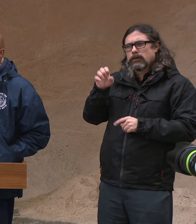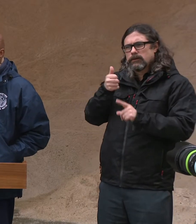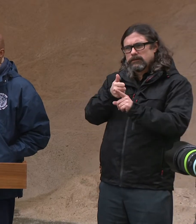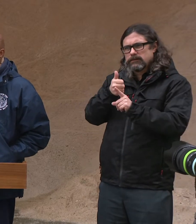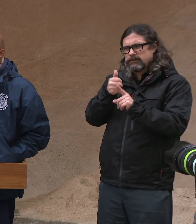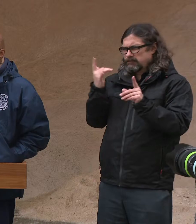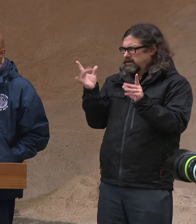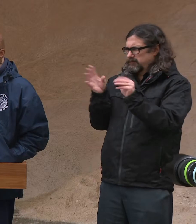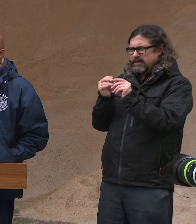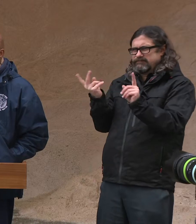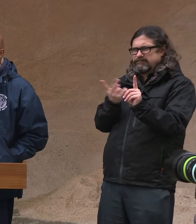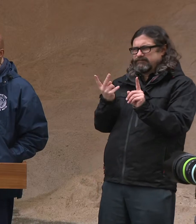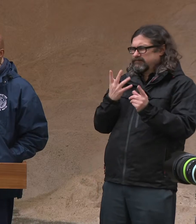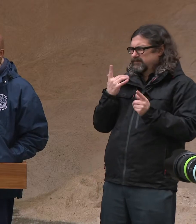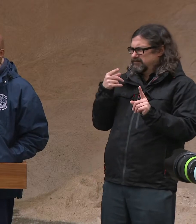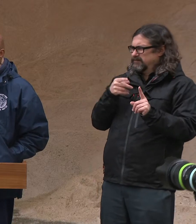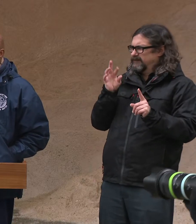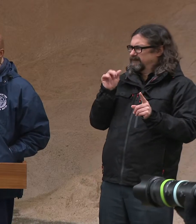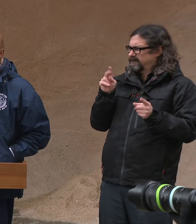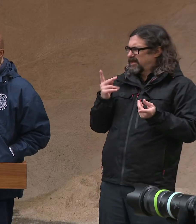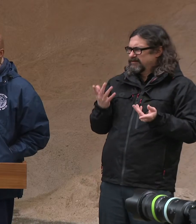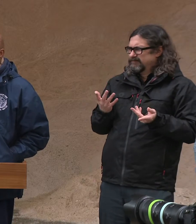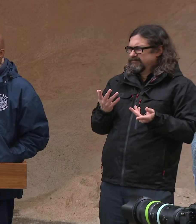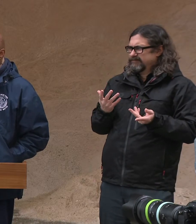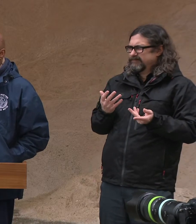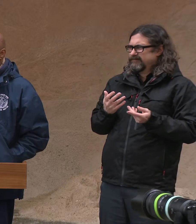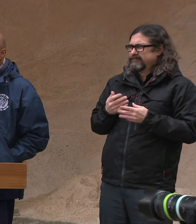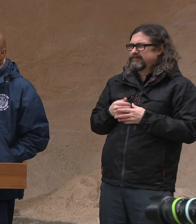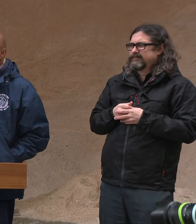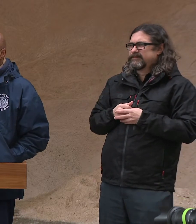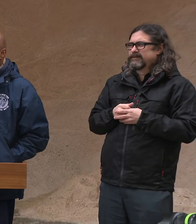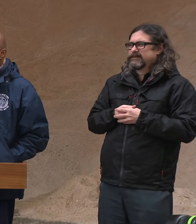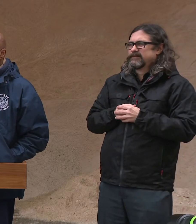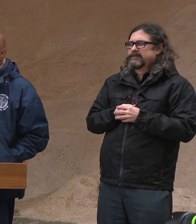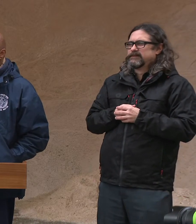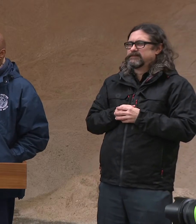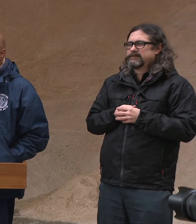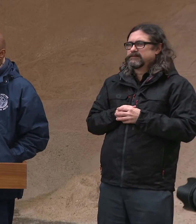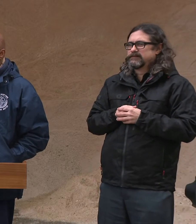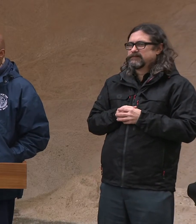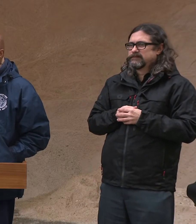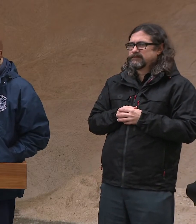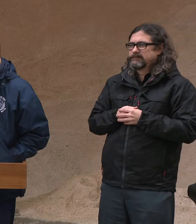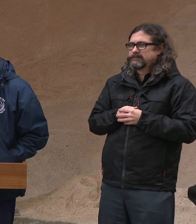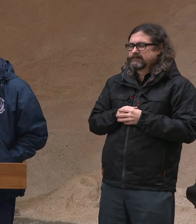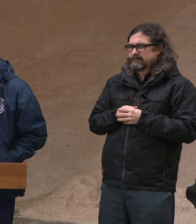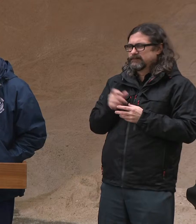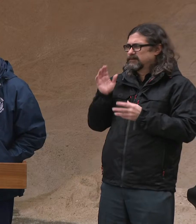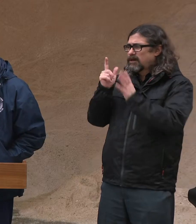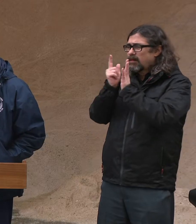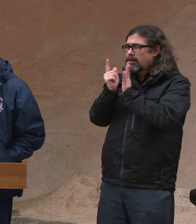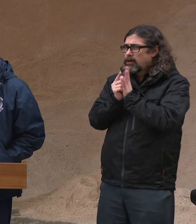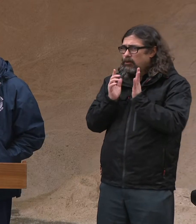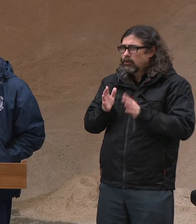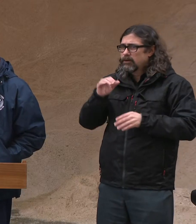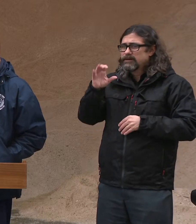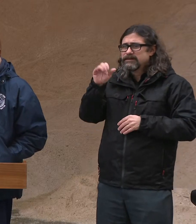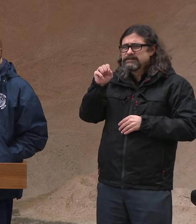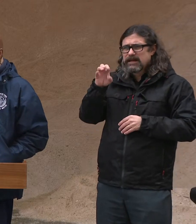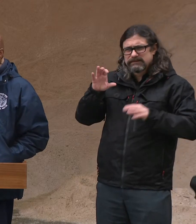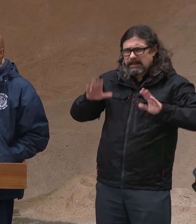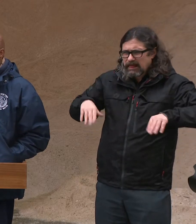and additionally, I know you said your legal case was not discussed, but were you on the record in front of him continuously say you did not ask,